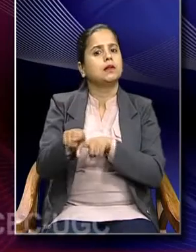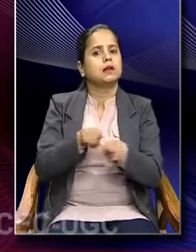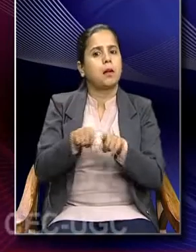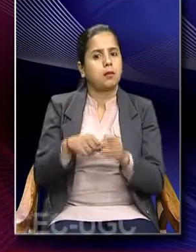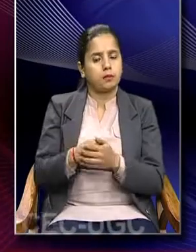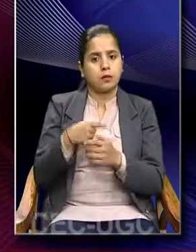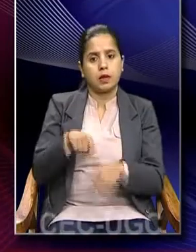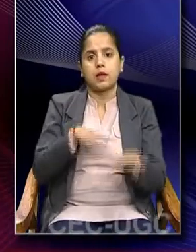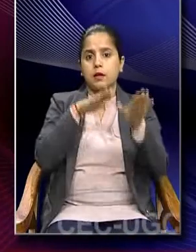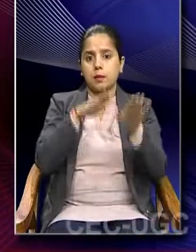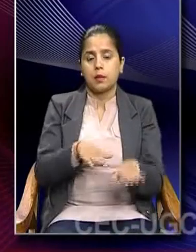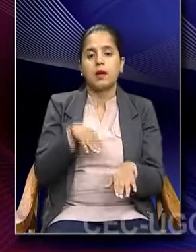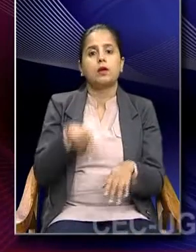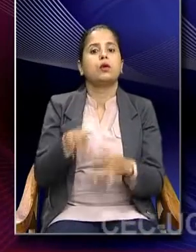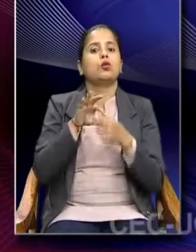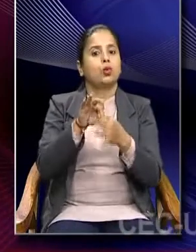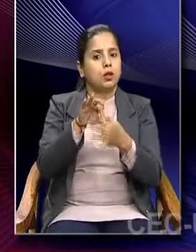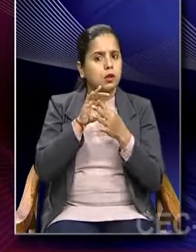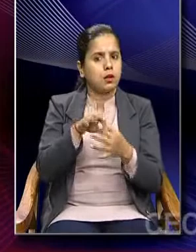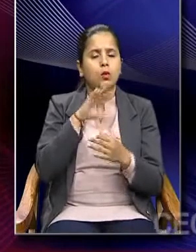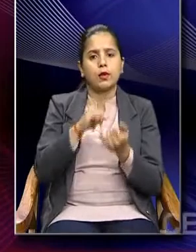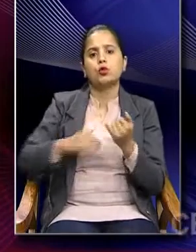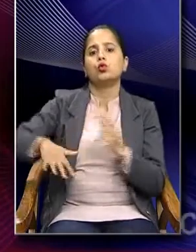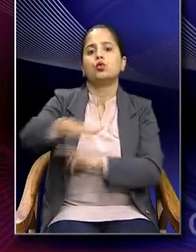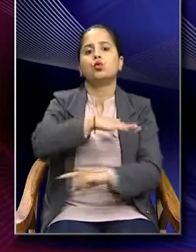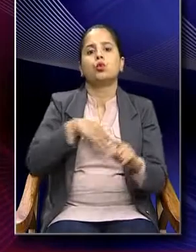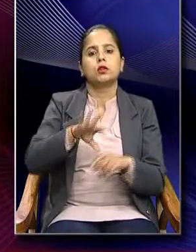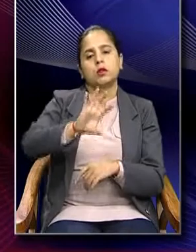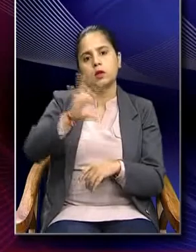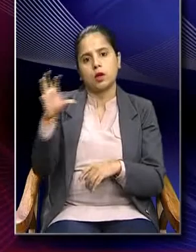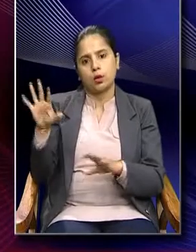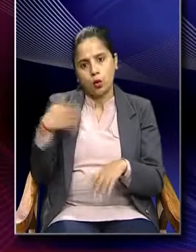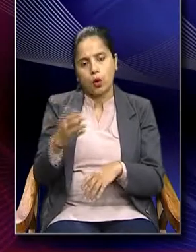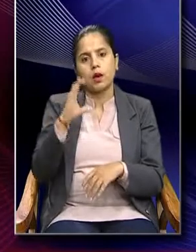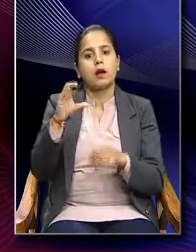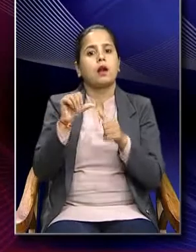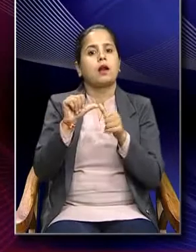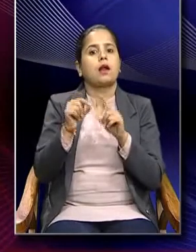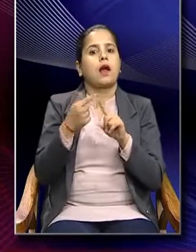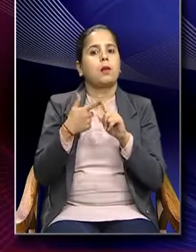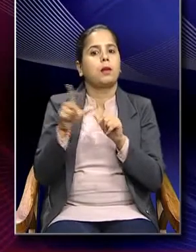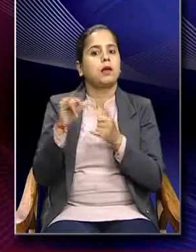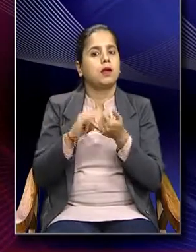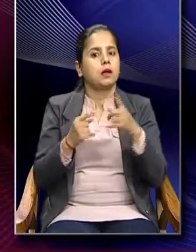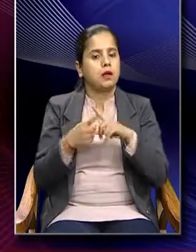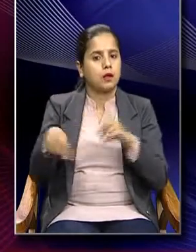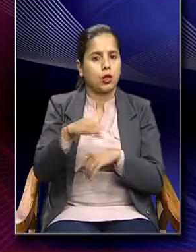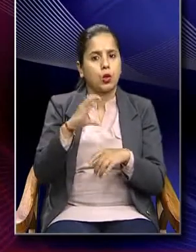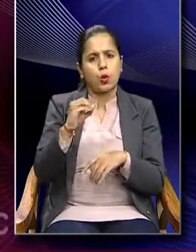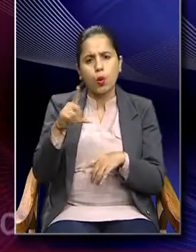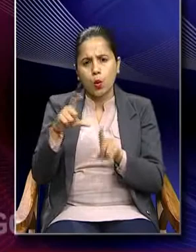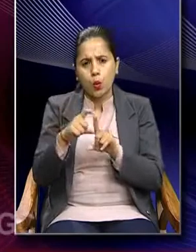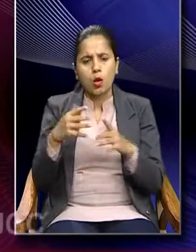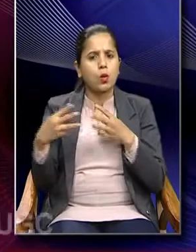in dependency relationship in socialist countries or in capitalist bloc during the Cold War period,